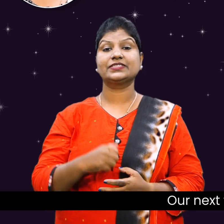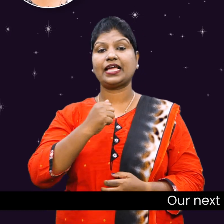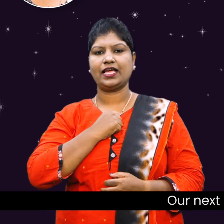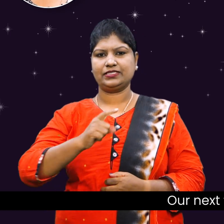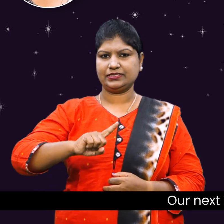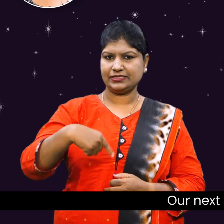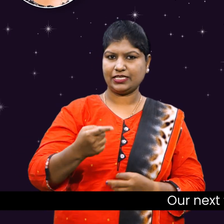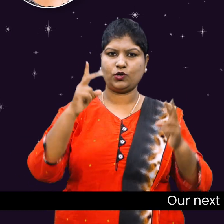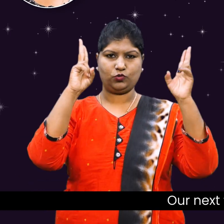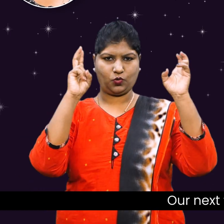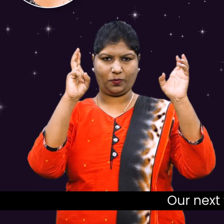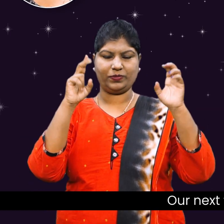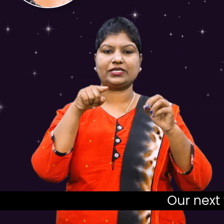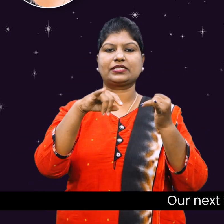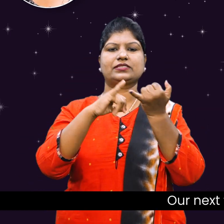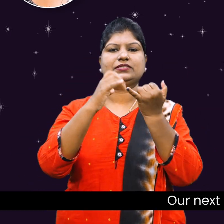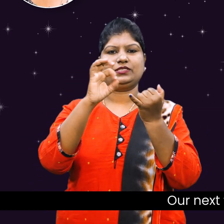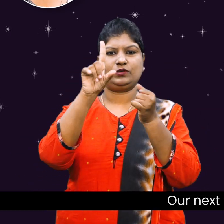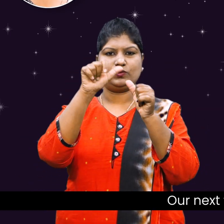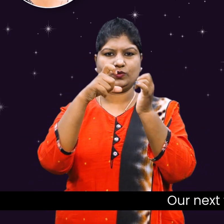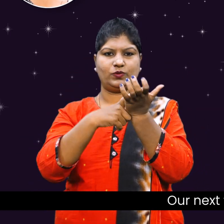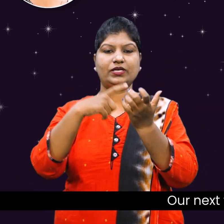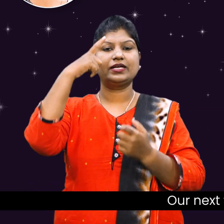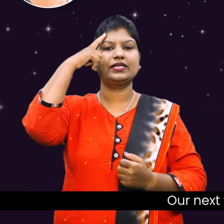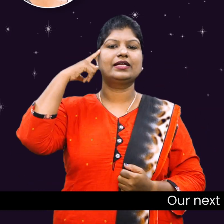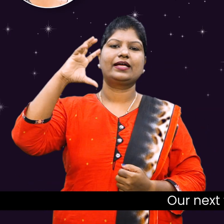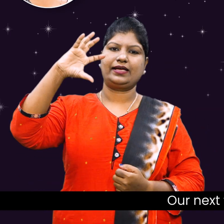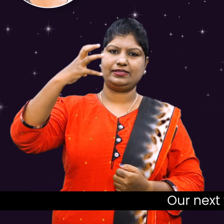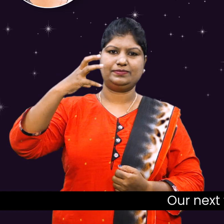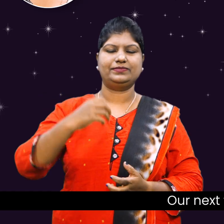Our next topic is solar eclipse.